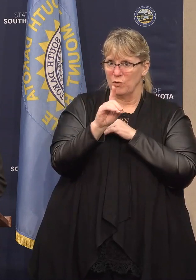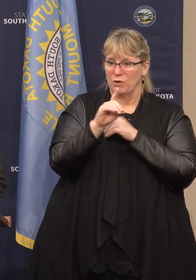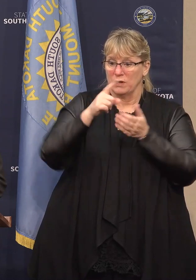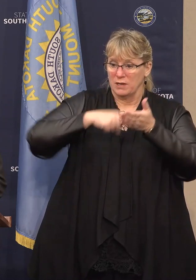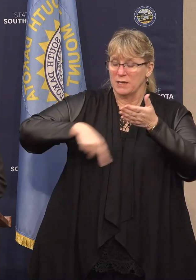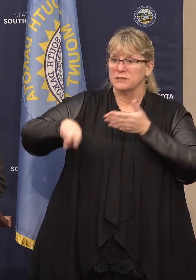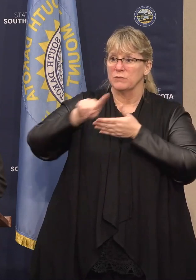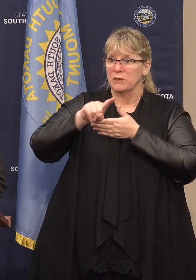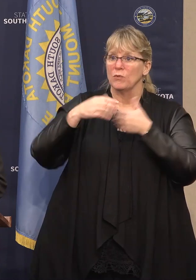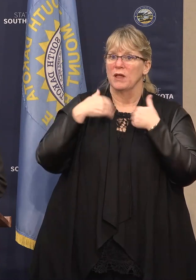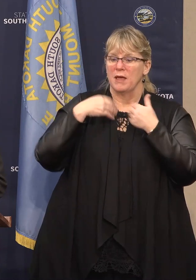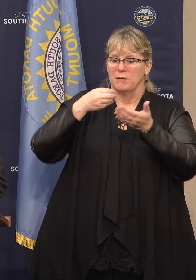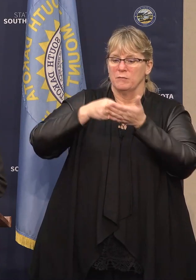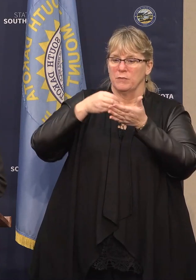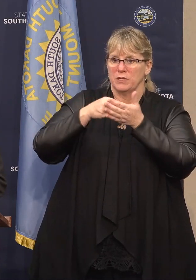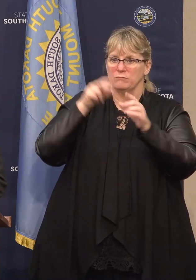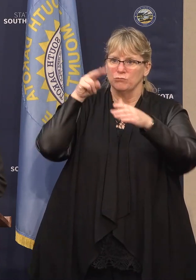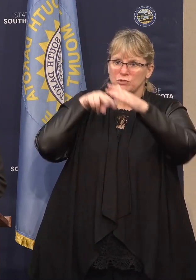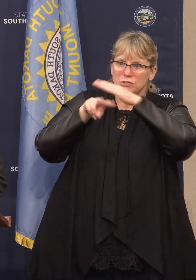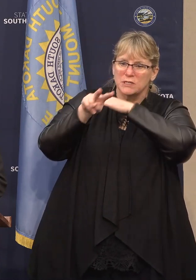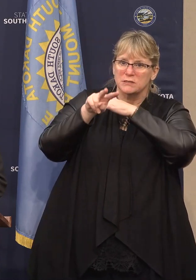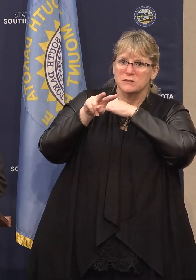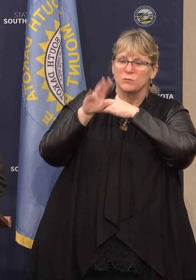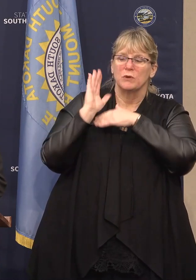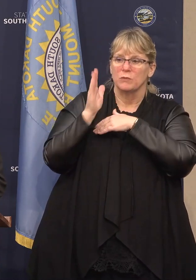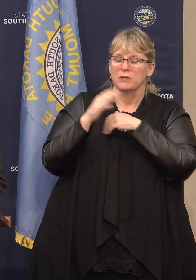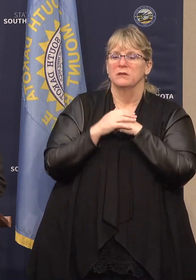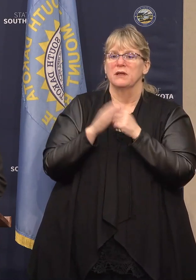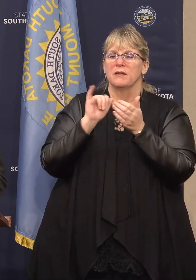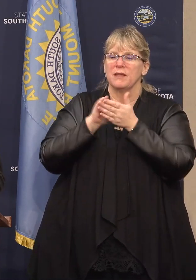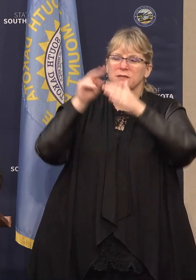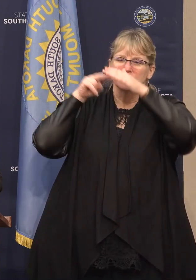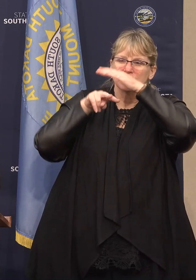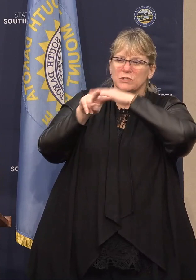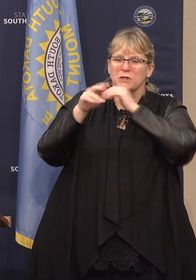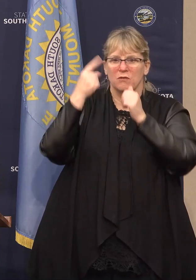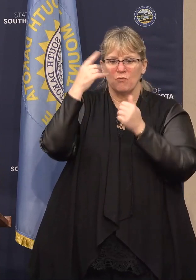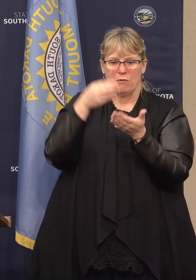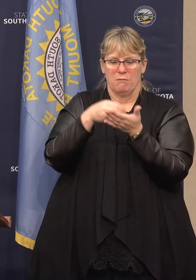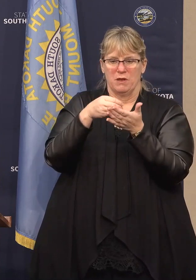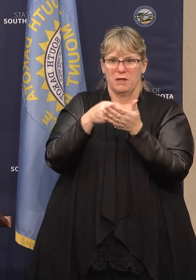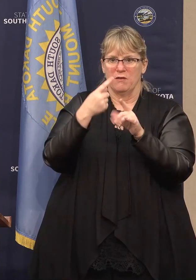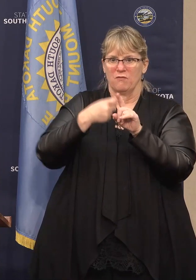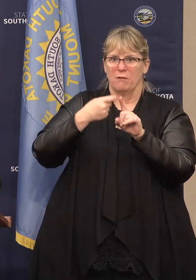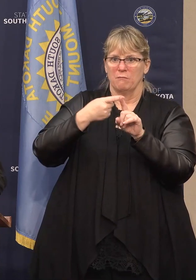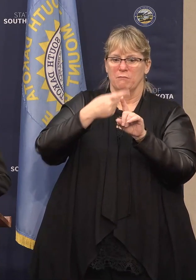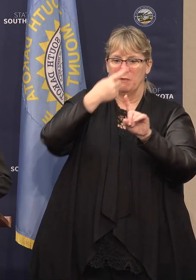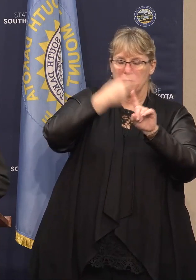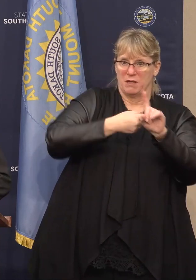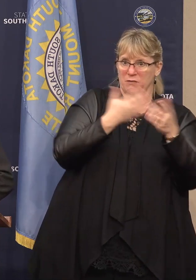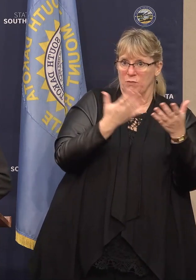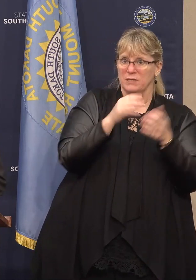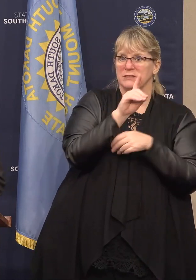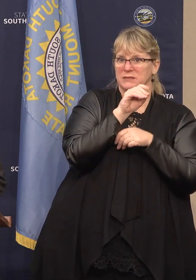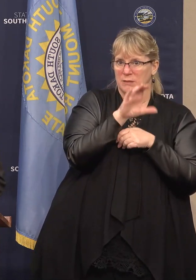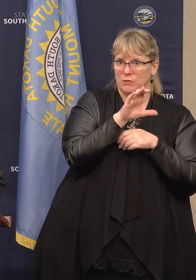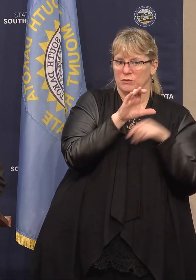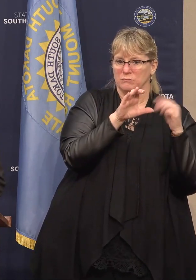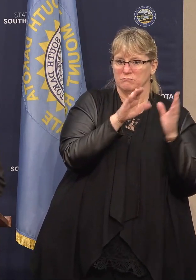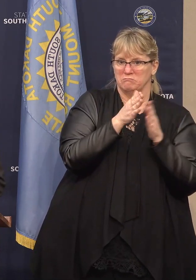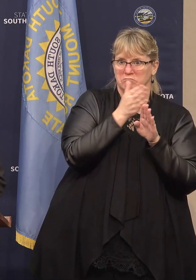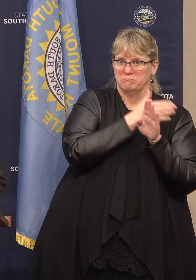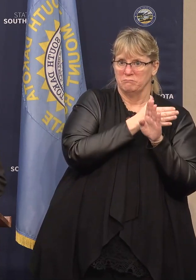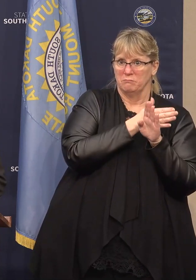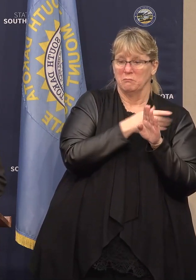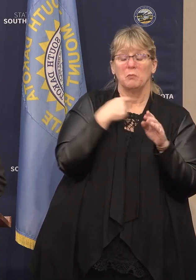week, we will be getting revenue projections in. Those are projections of revenues from the month of December. We anticipate that they will